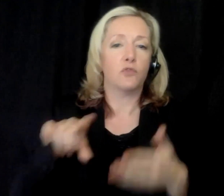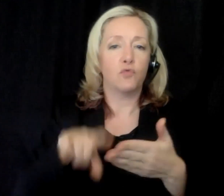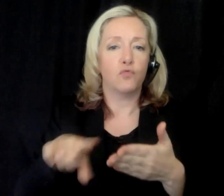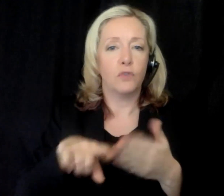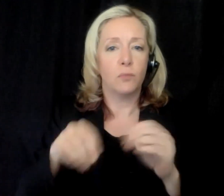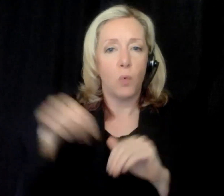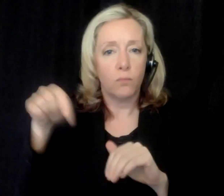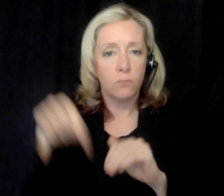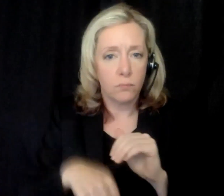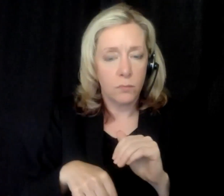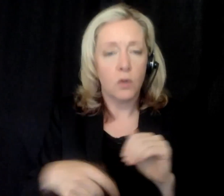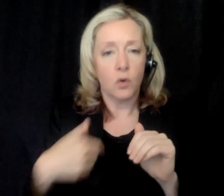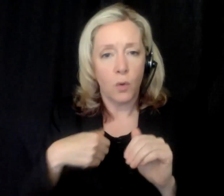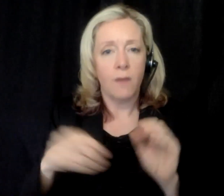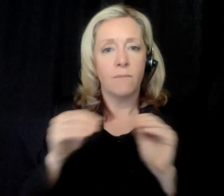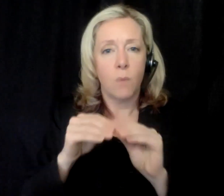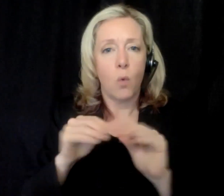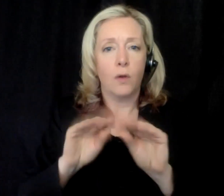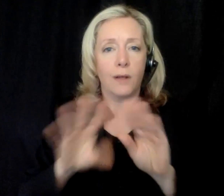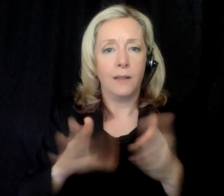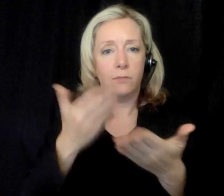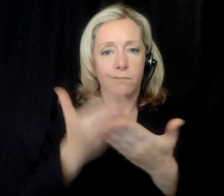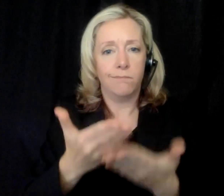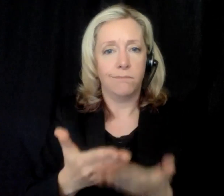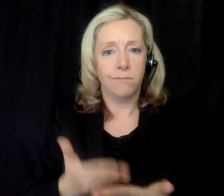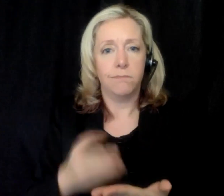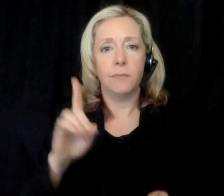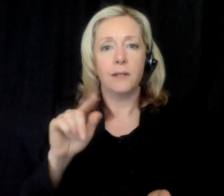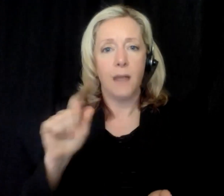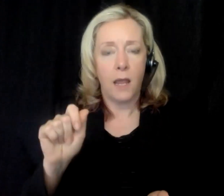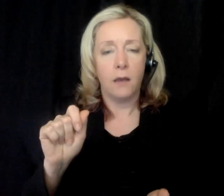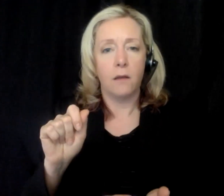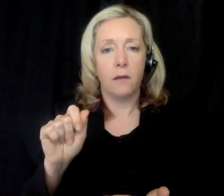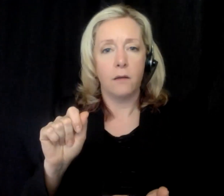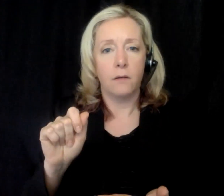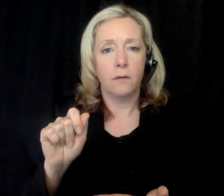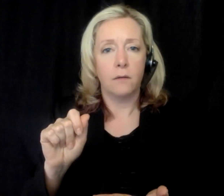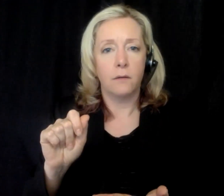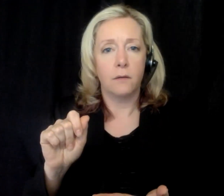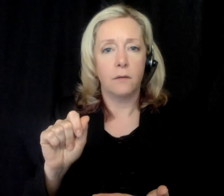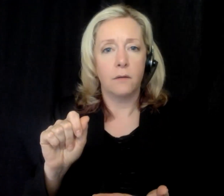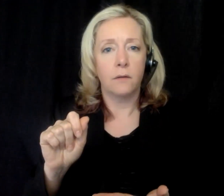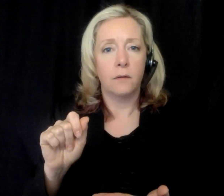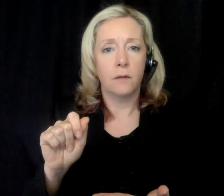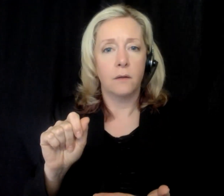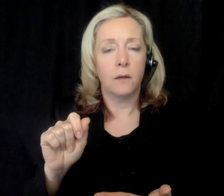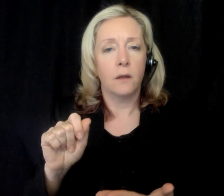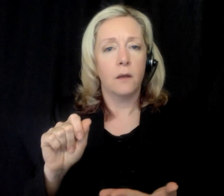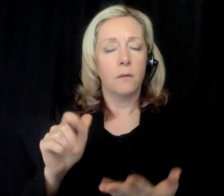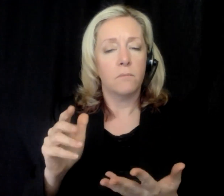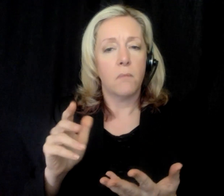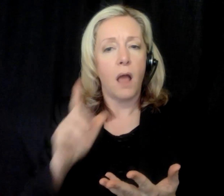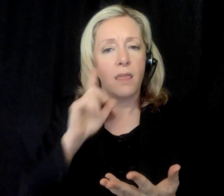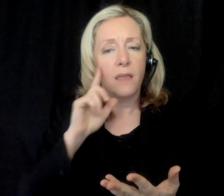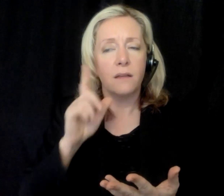be more conclusive with, data of this causes that. I don't think any of you are saying that, by the way. I think what